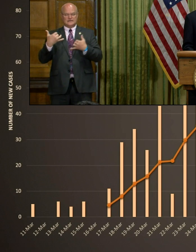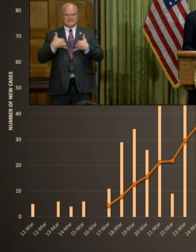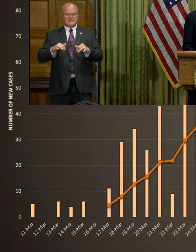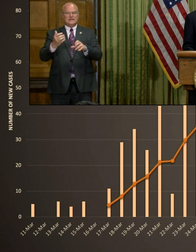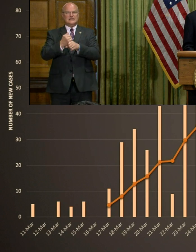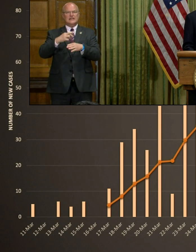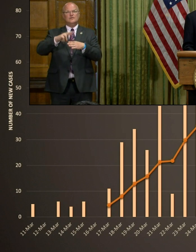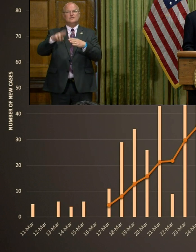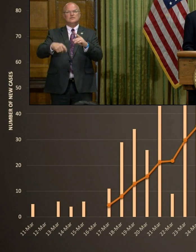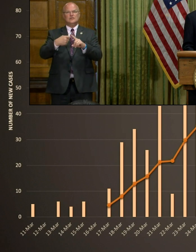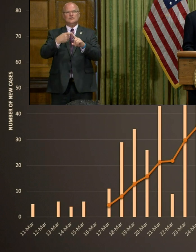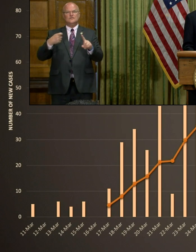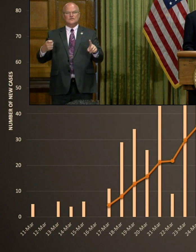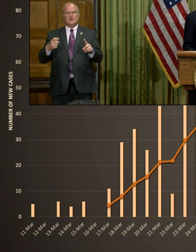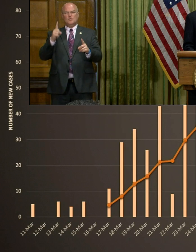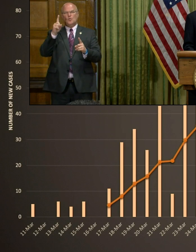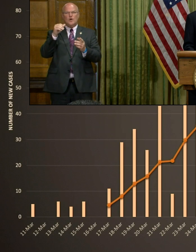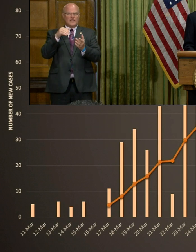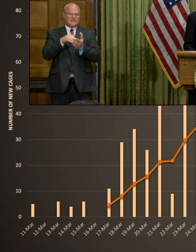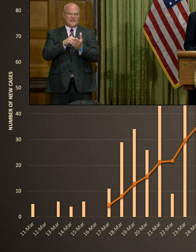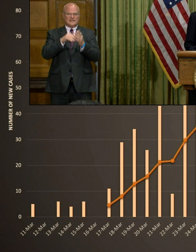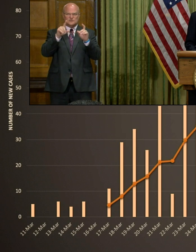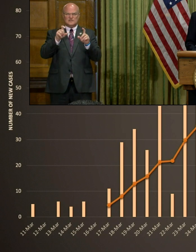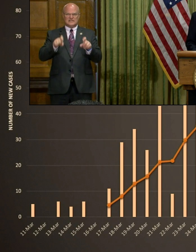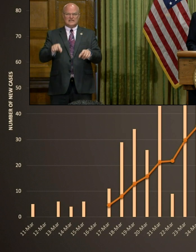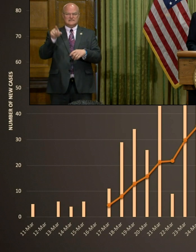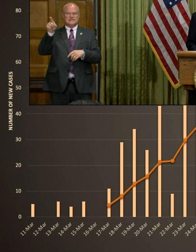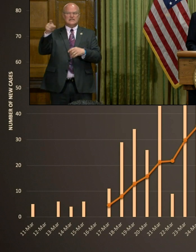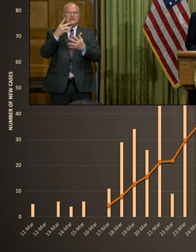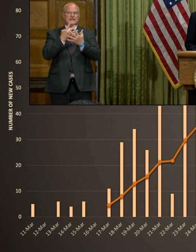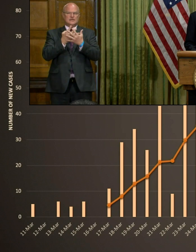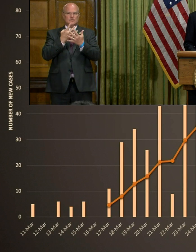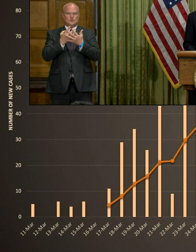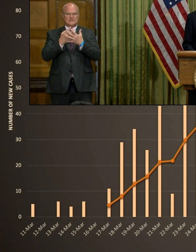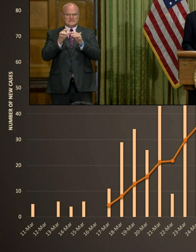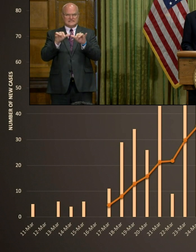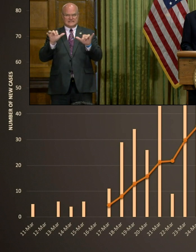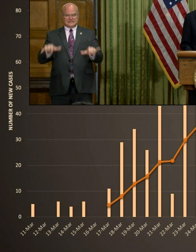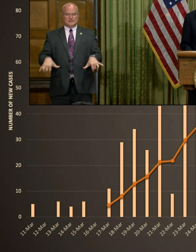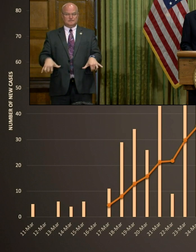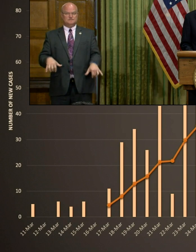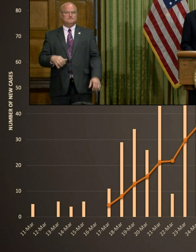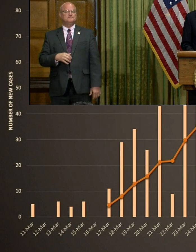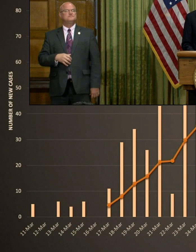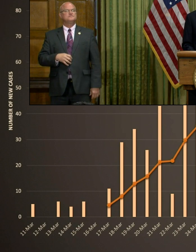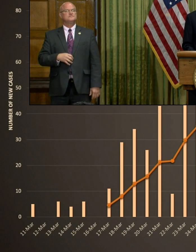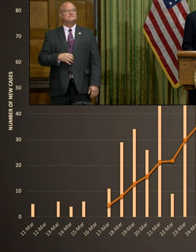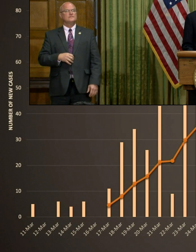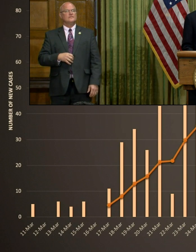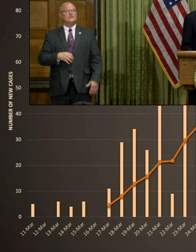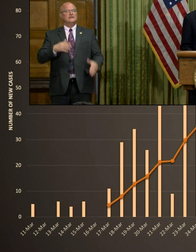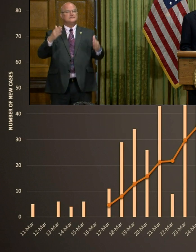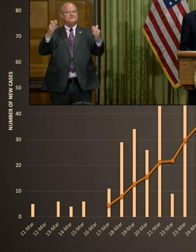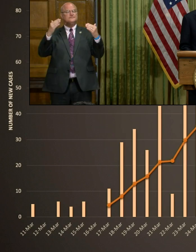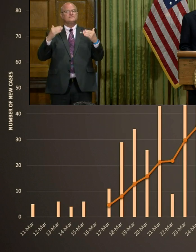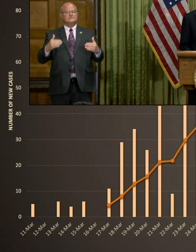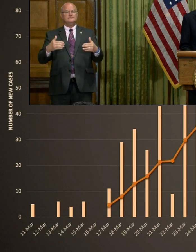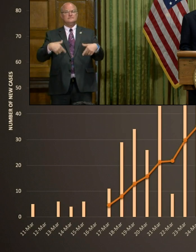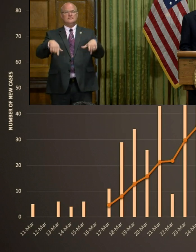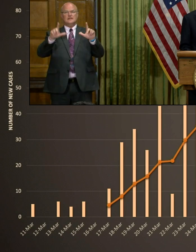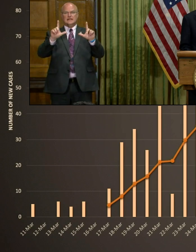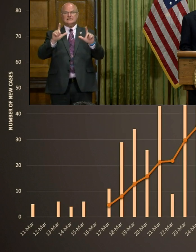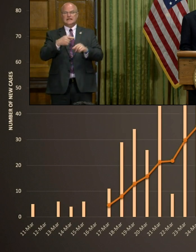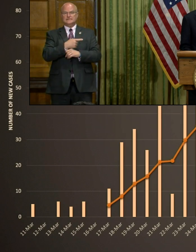still getting the results from the almost 1,000 that we tested in the prison system. And then if we go to